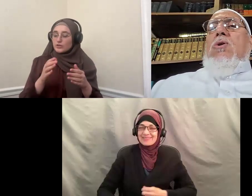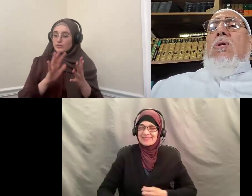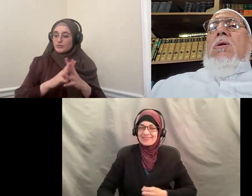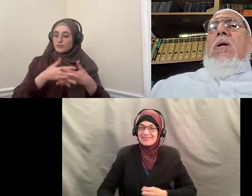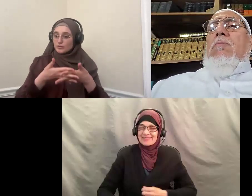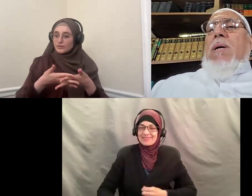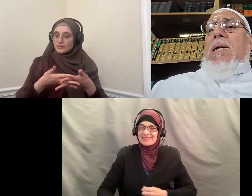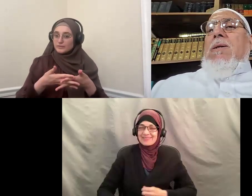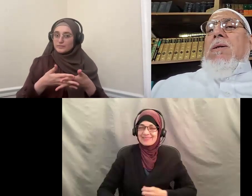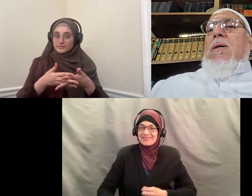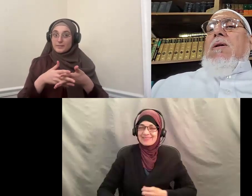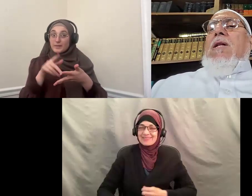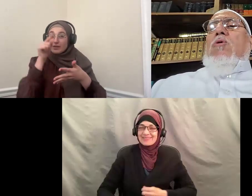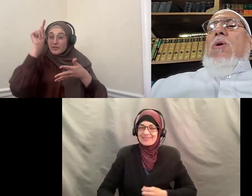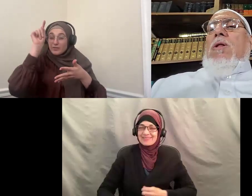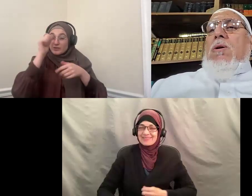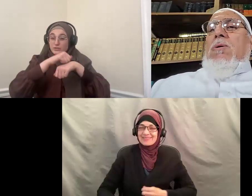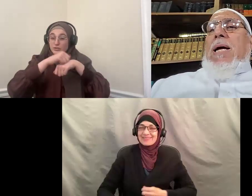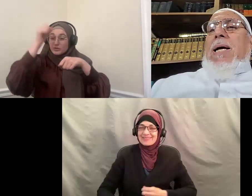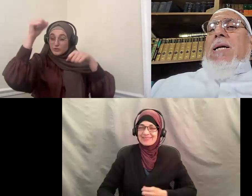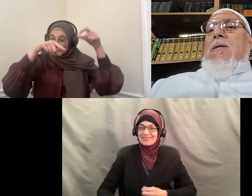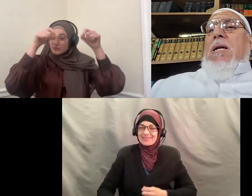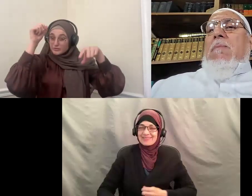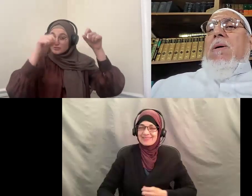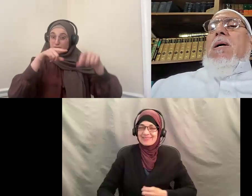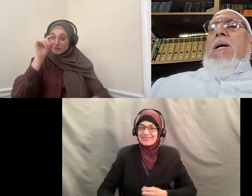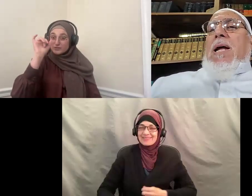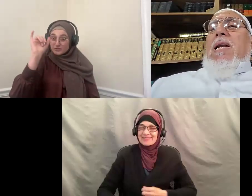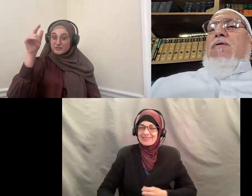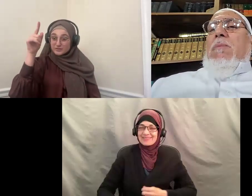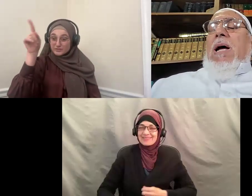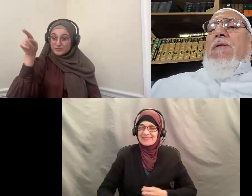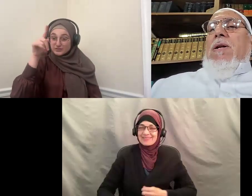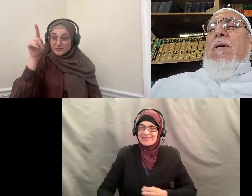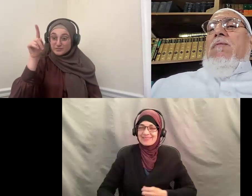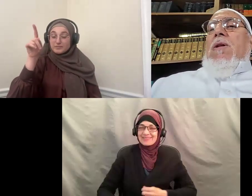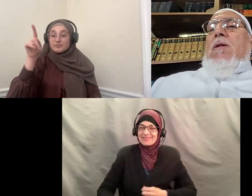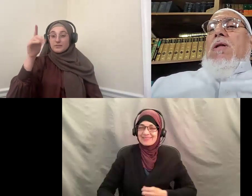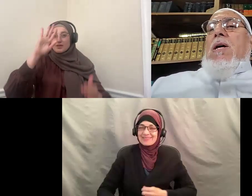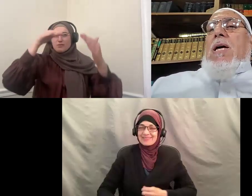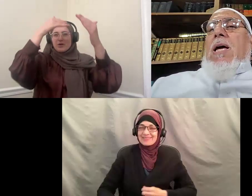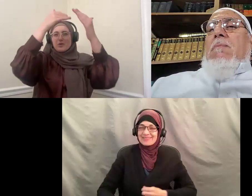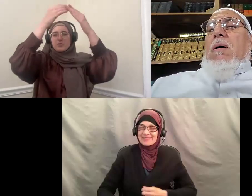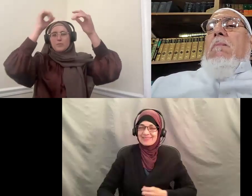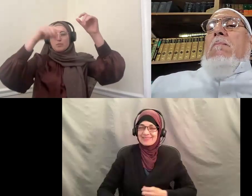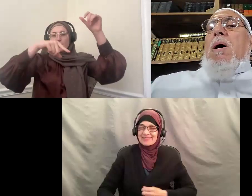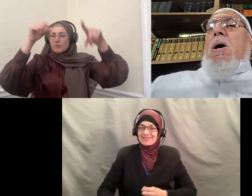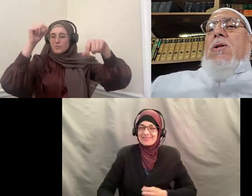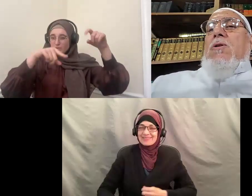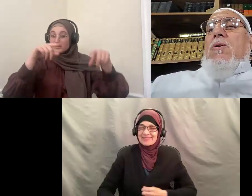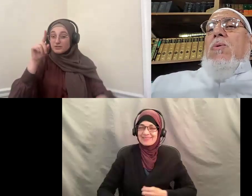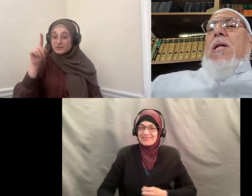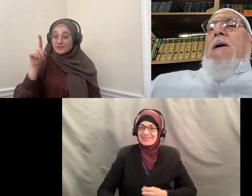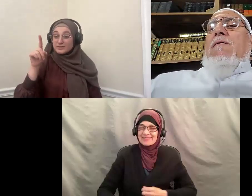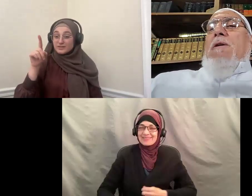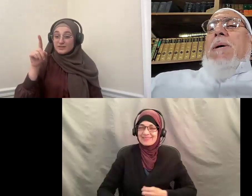those stone pellets that were thrown against them, raining from heaven, they came